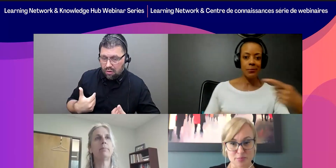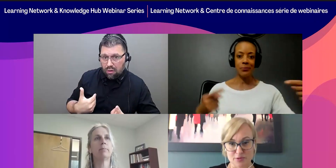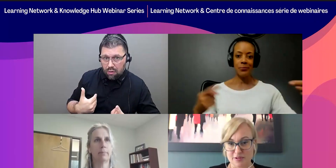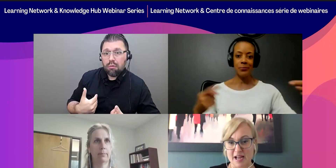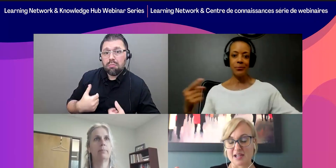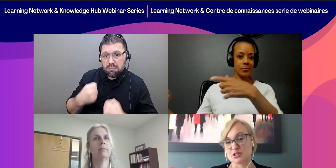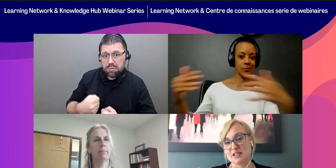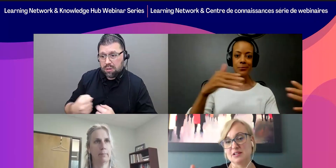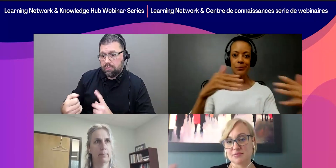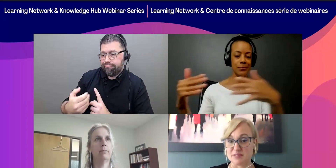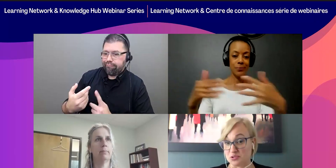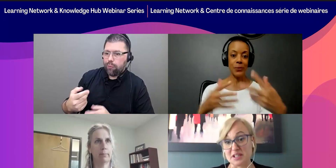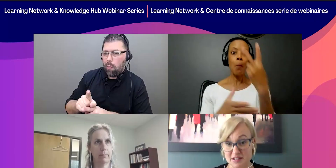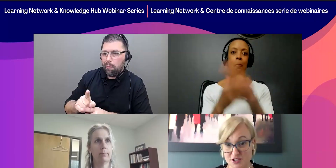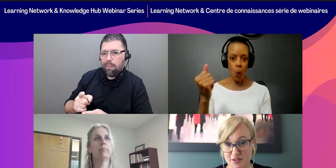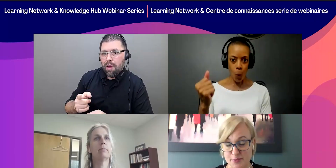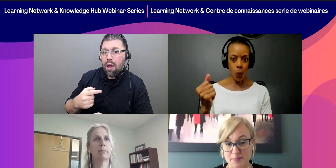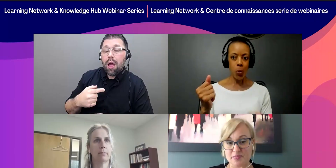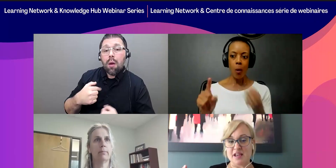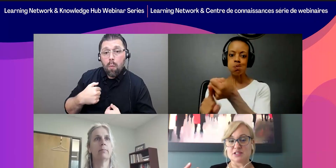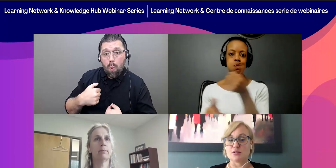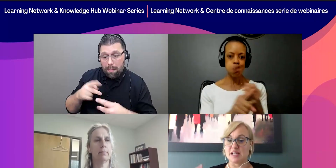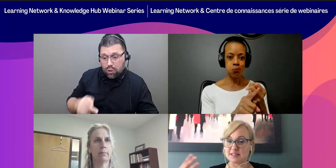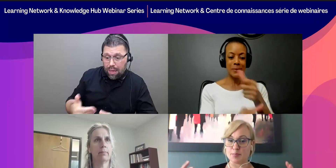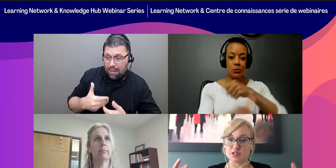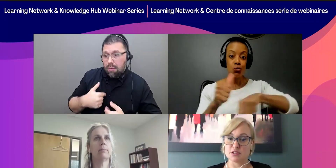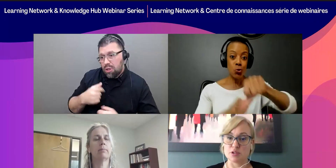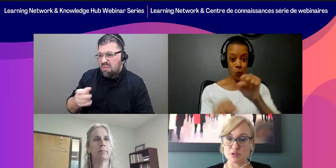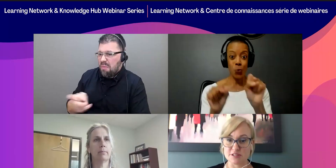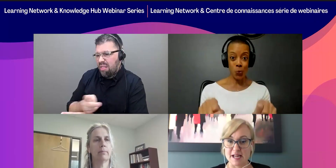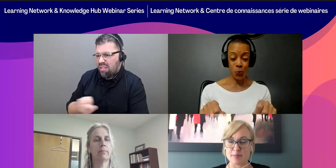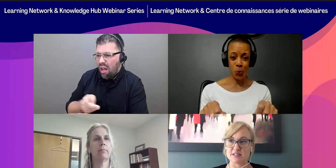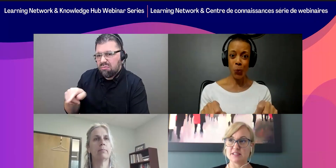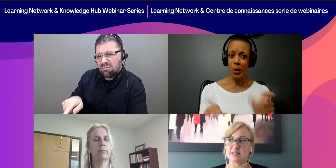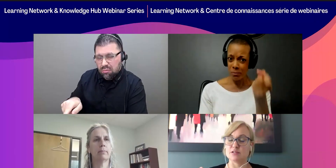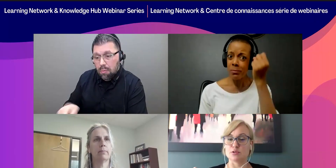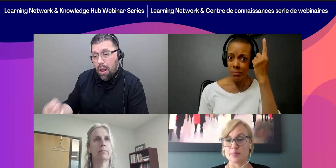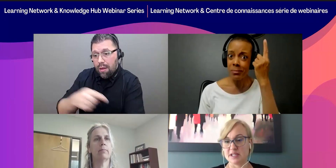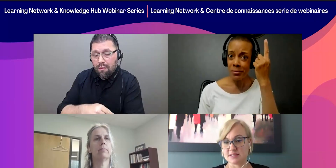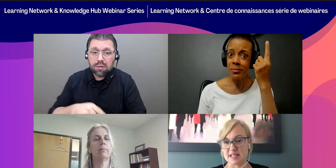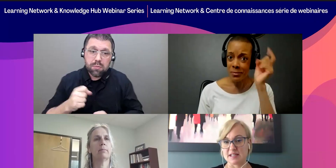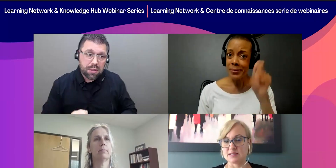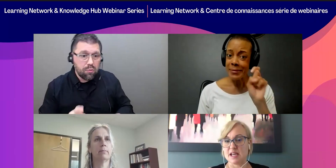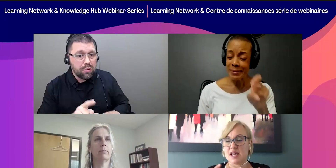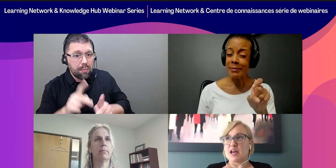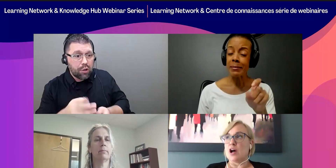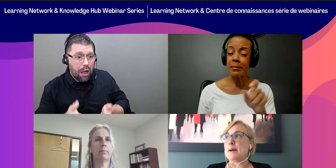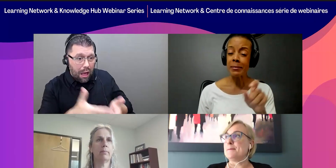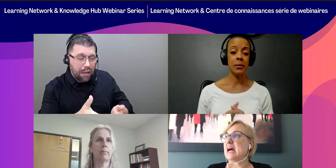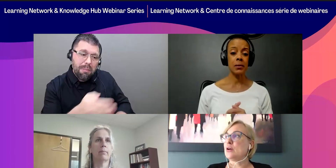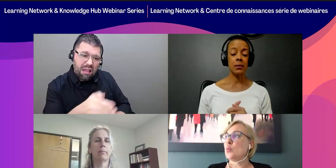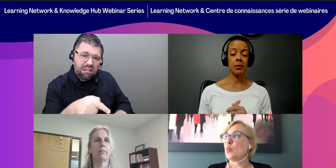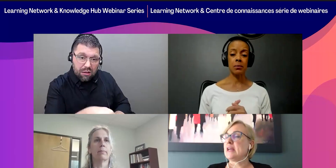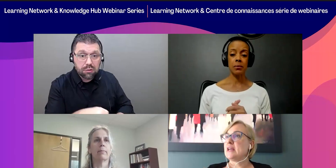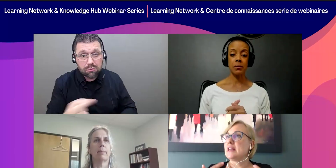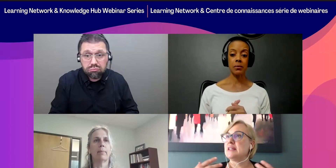of these people actually mistreating each other. So that's important to understand, because this also means that